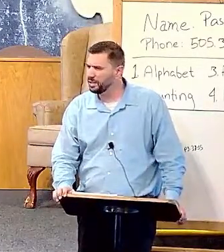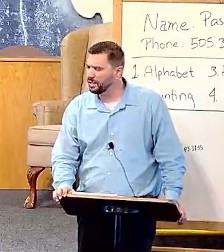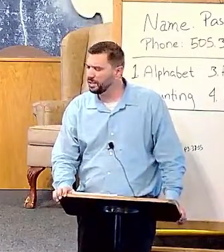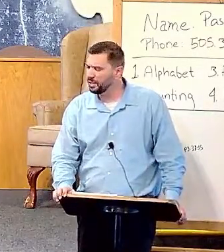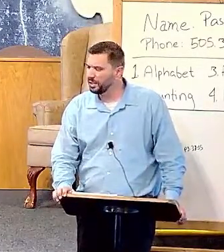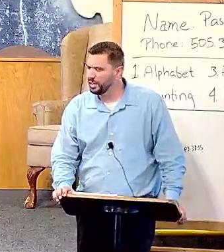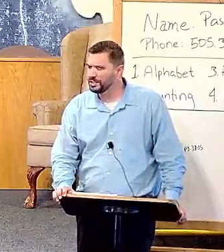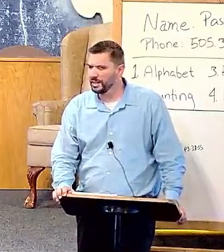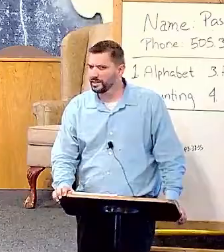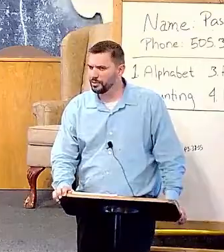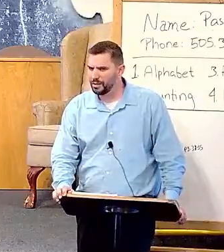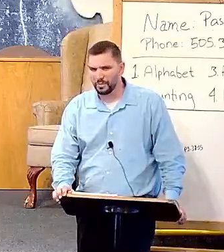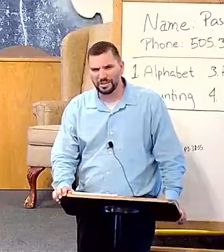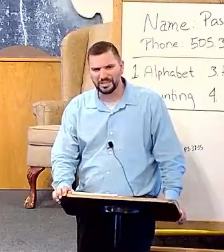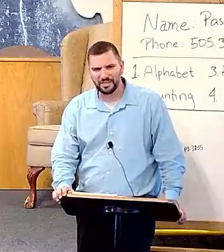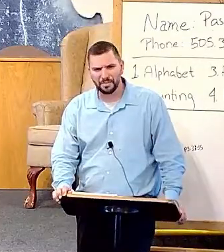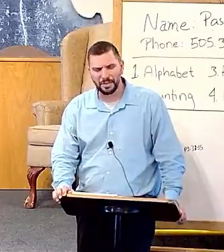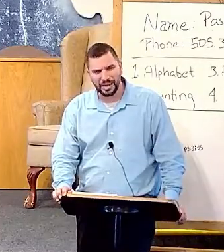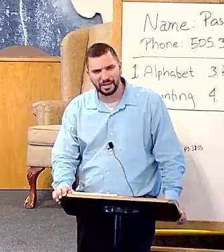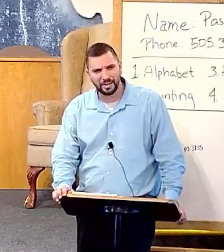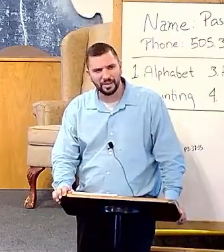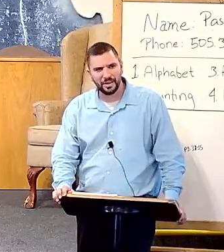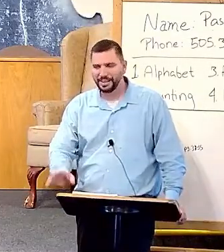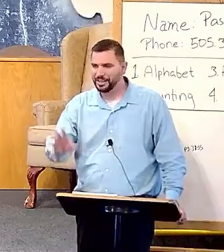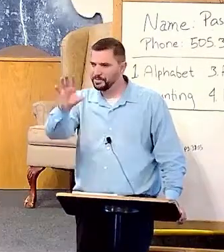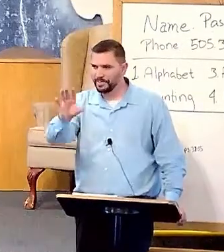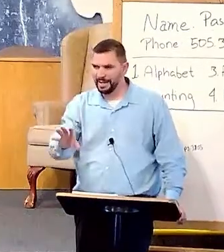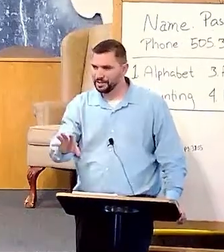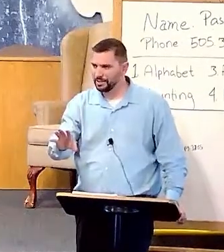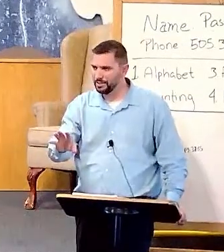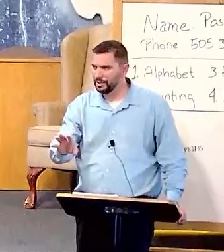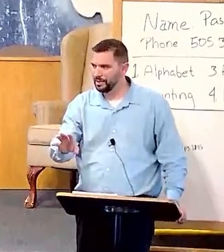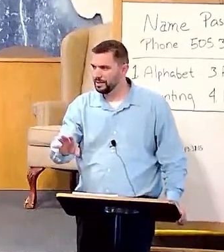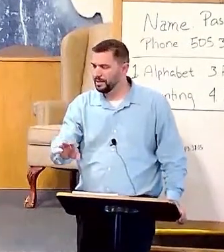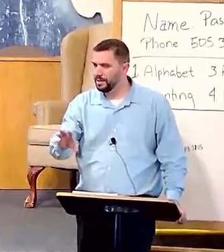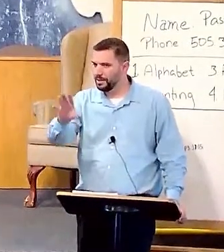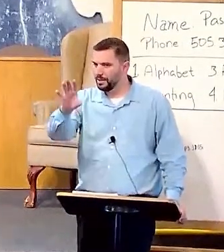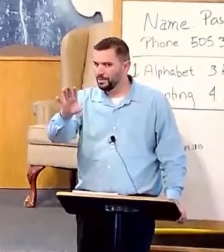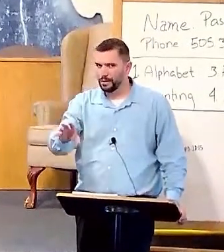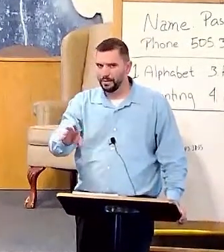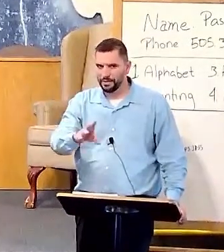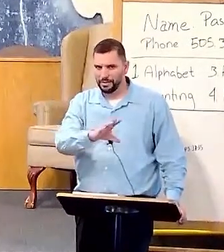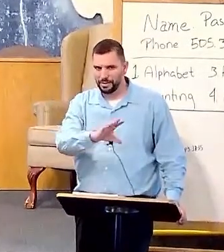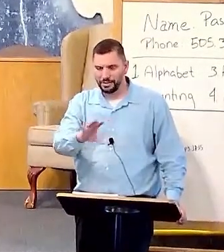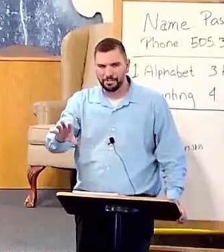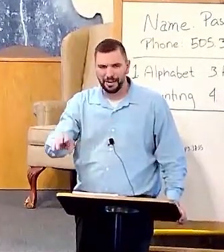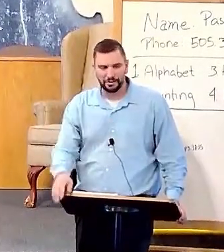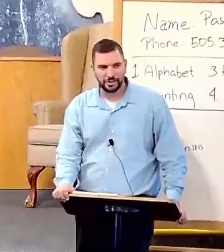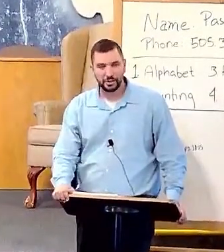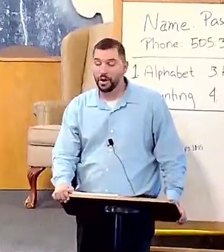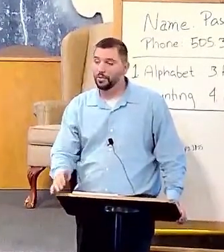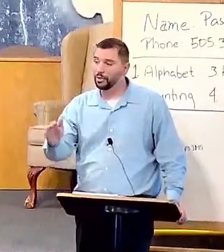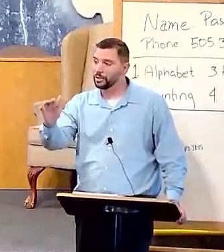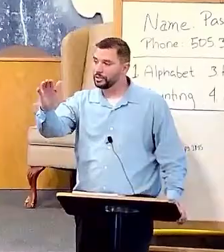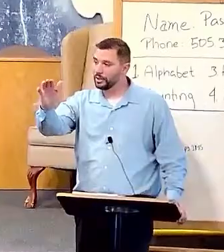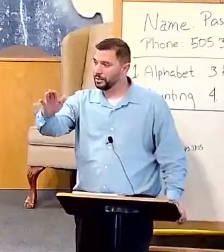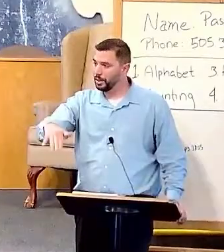he just signed "tree." What does that even mean? That doesn't match what the subtitle said, so I looked down the